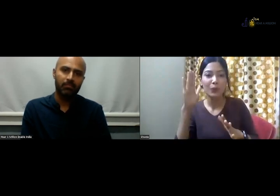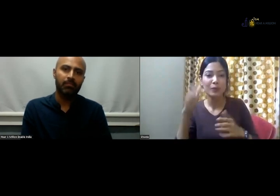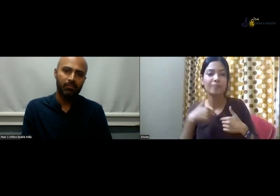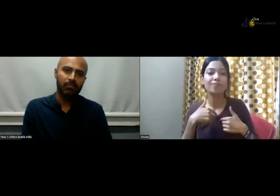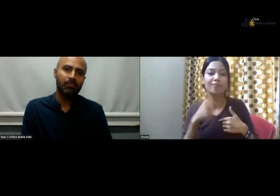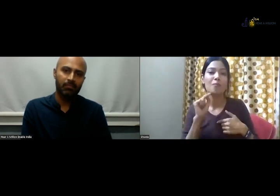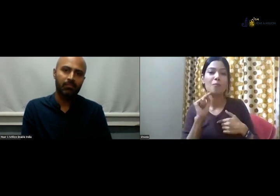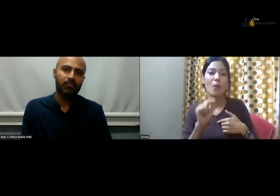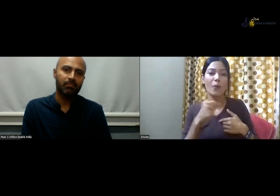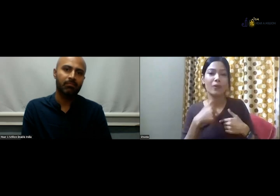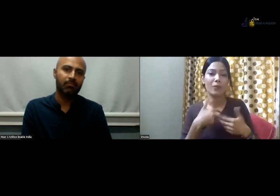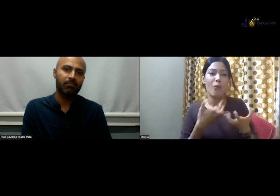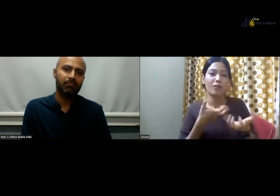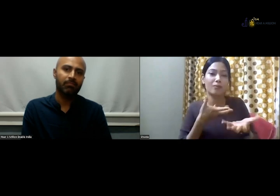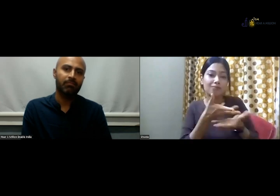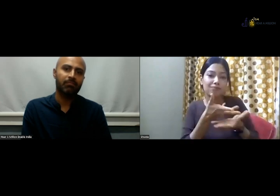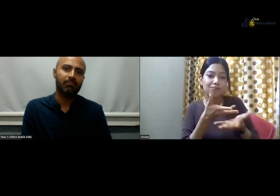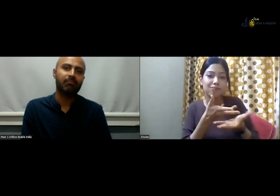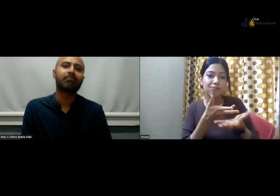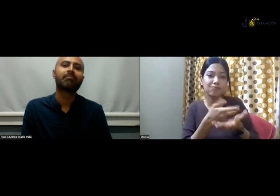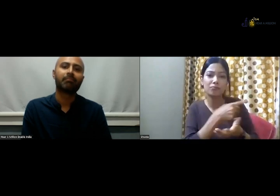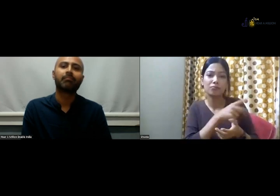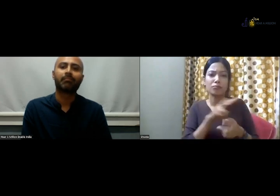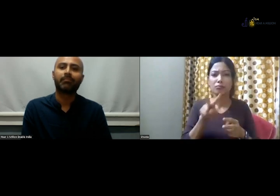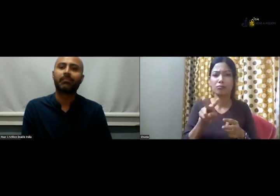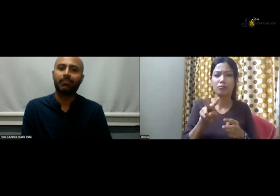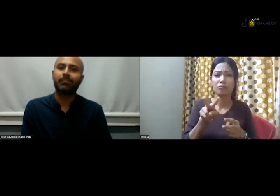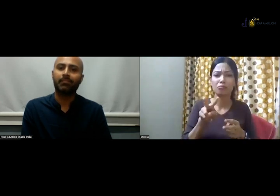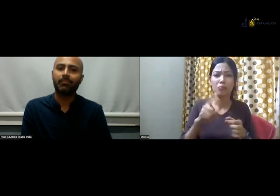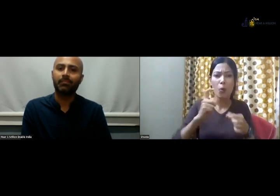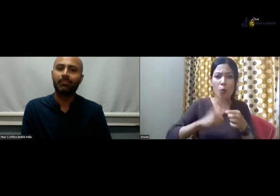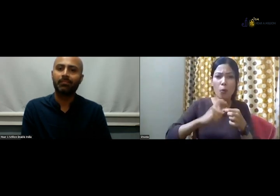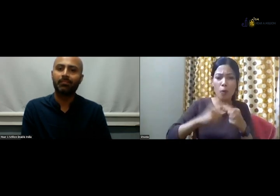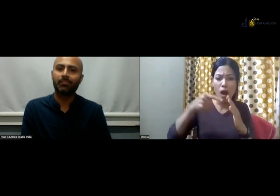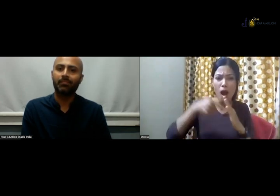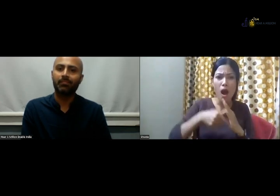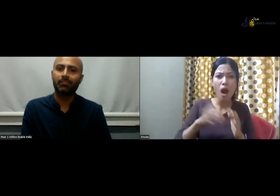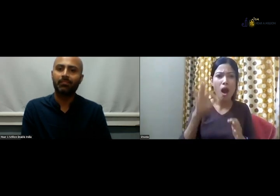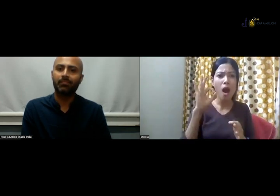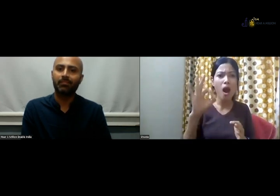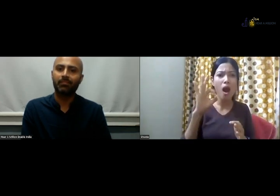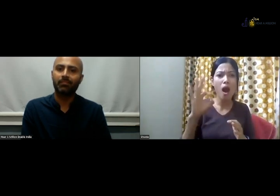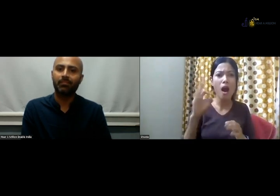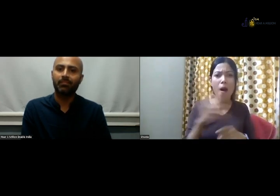to women, because they are not aware about it. So we discussed about it.